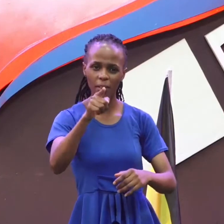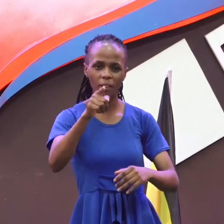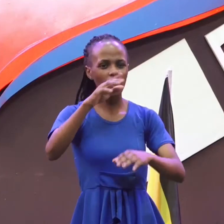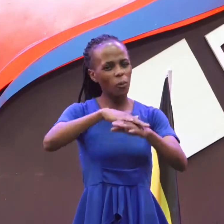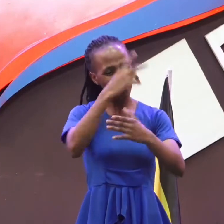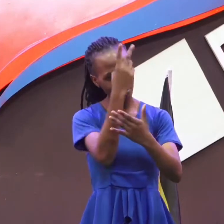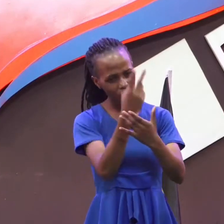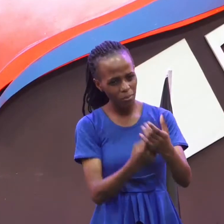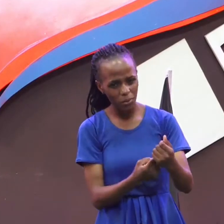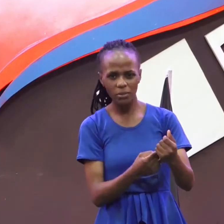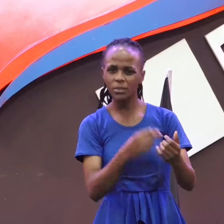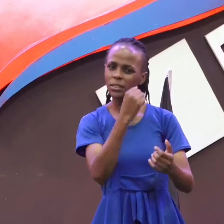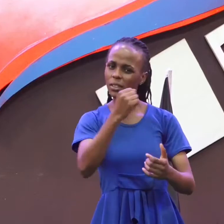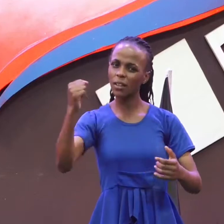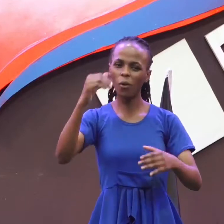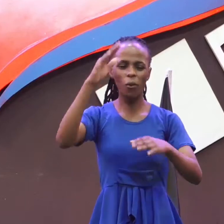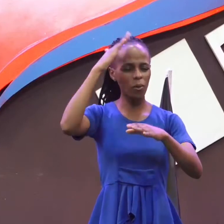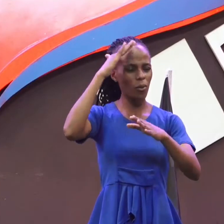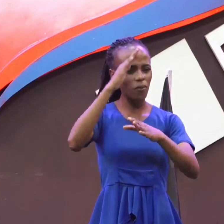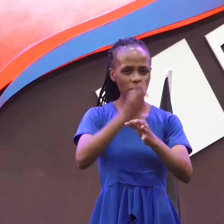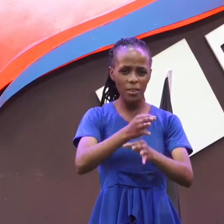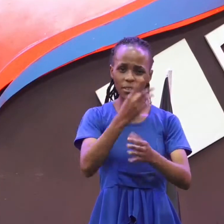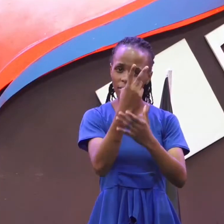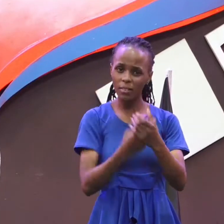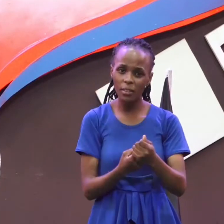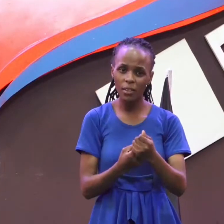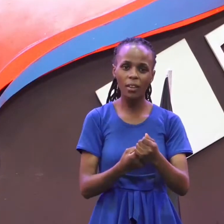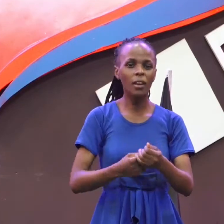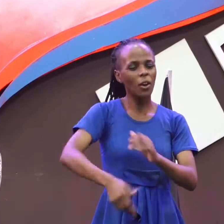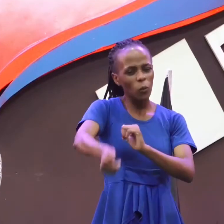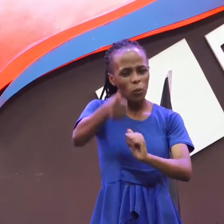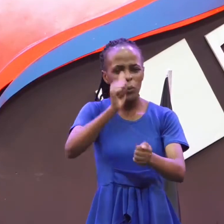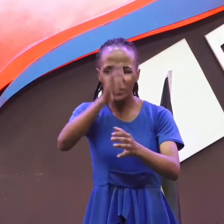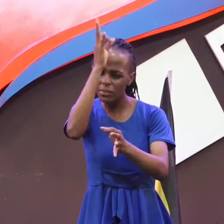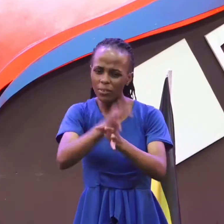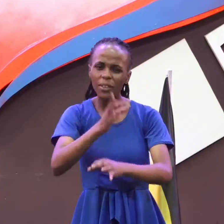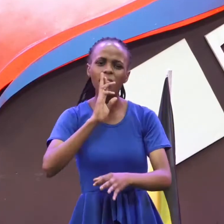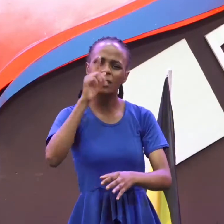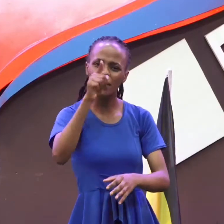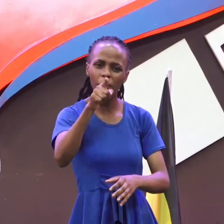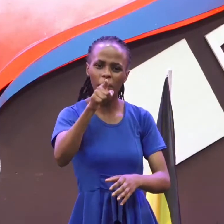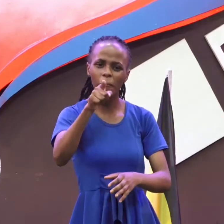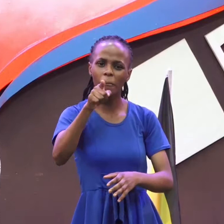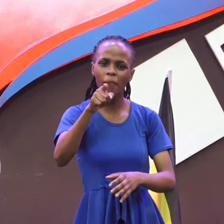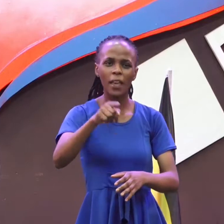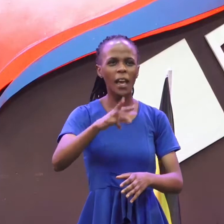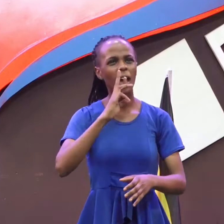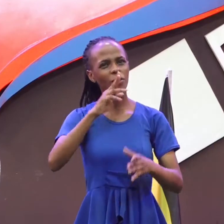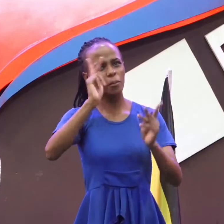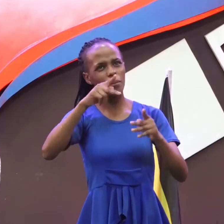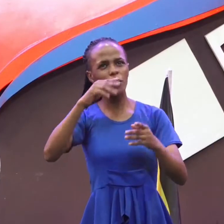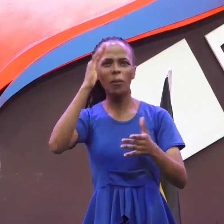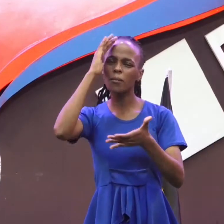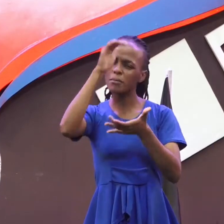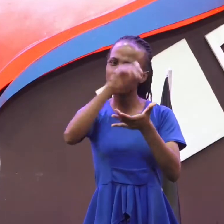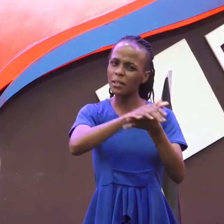side? Of the two sides. Of the two faith and religion. On which religion are you? You